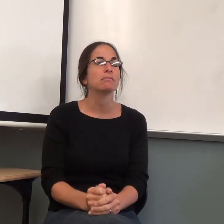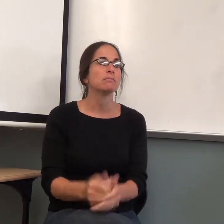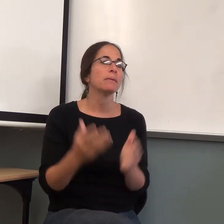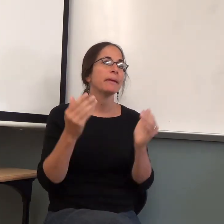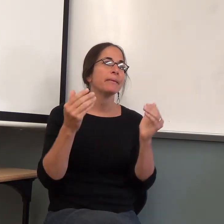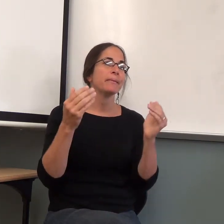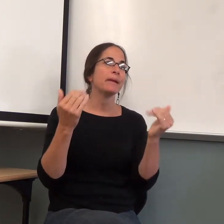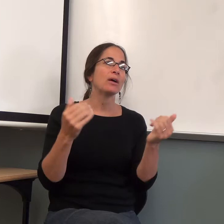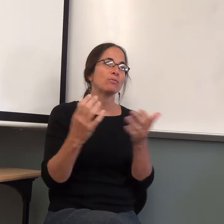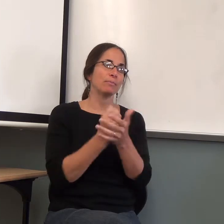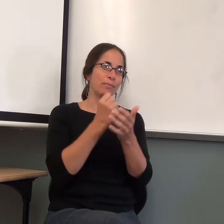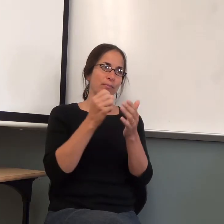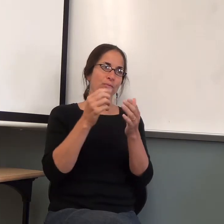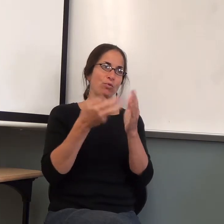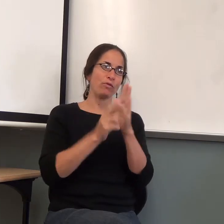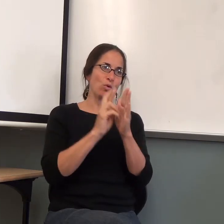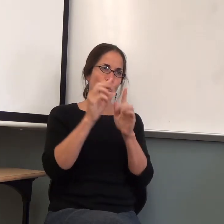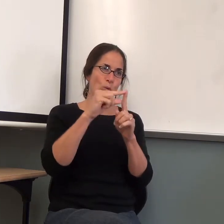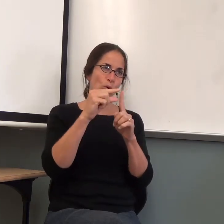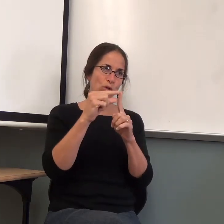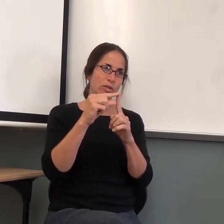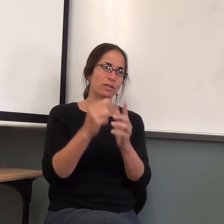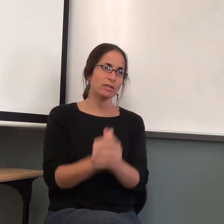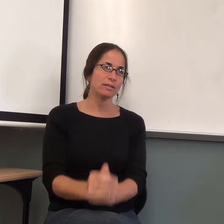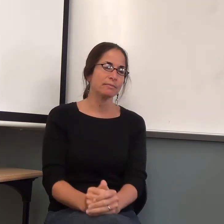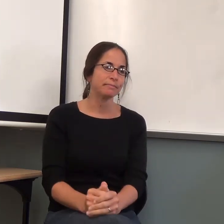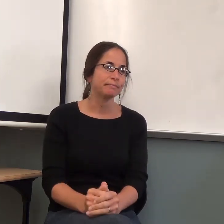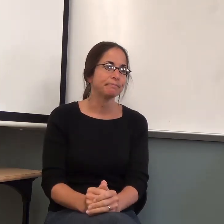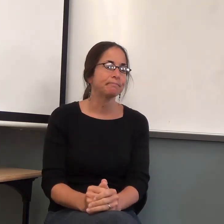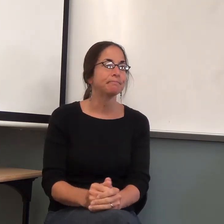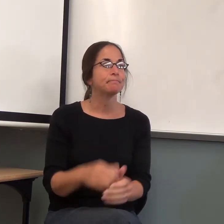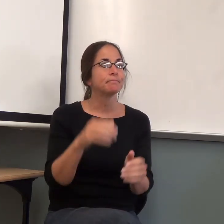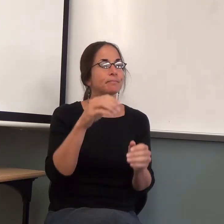together and see how we did with our definitions. So what about the word explanation?